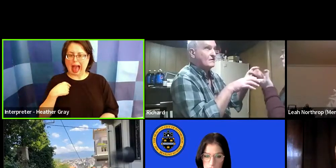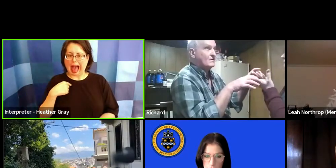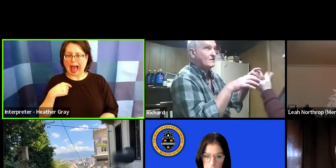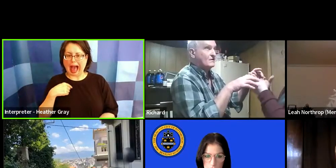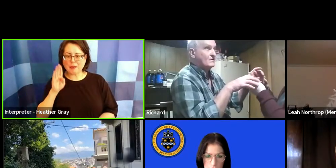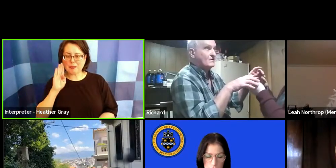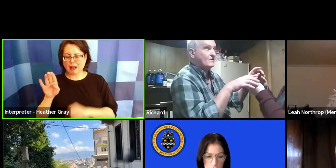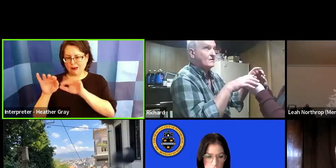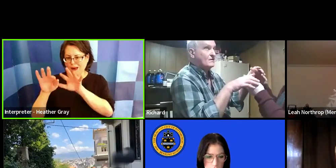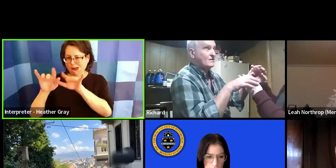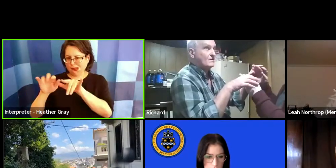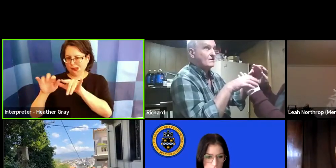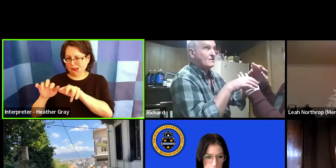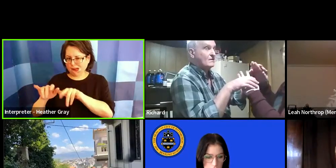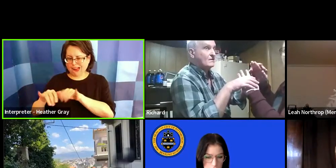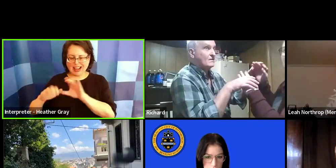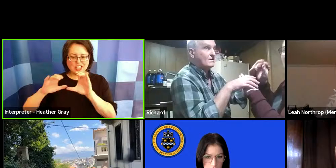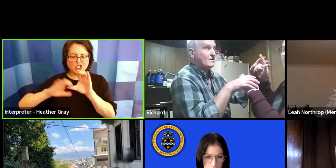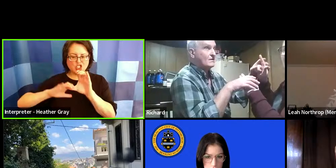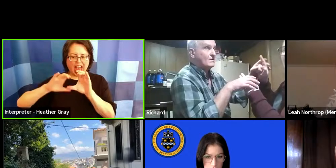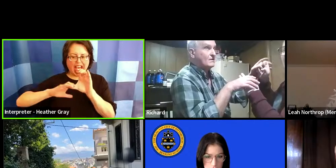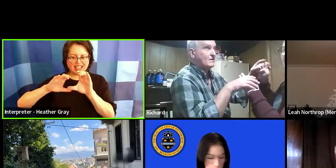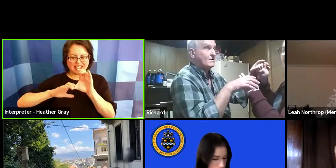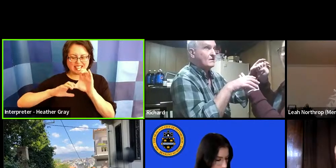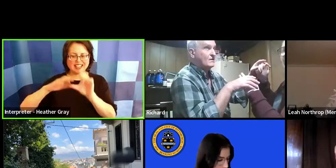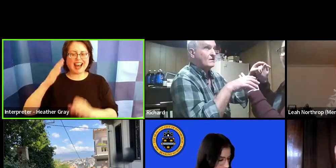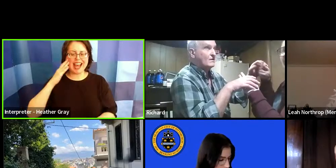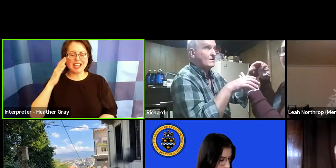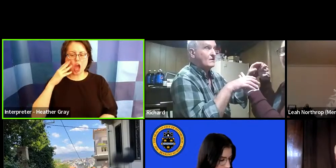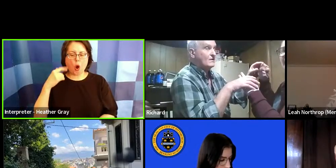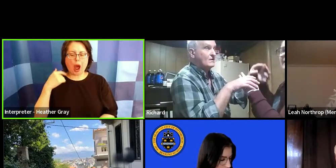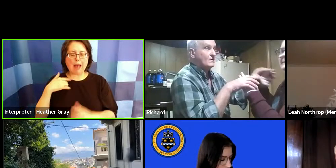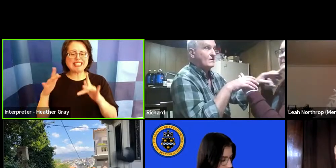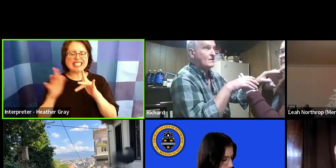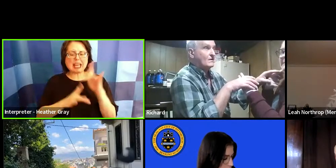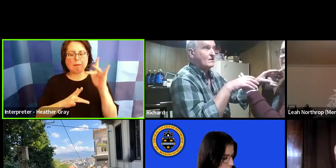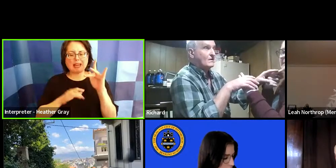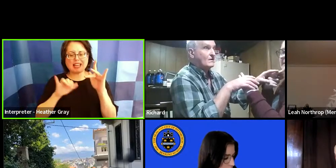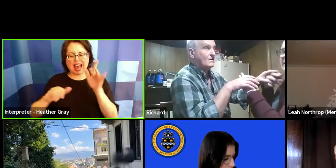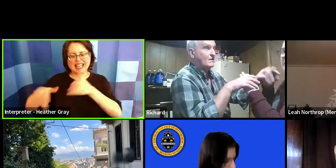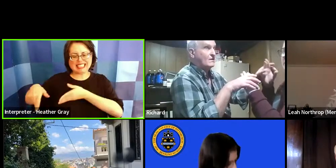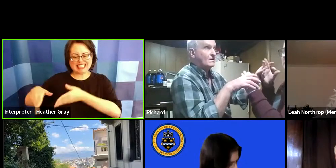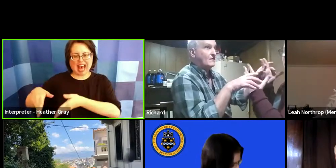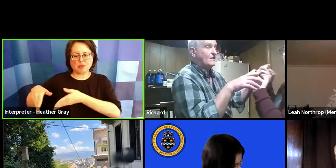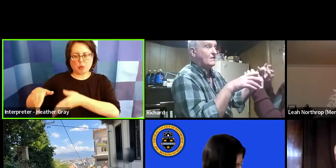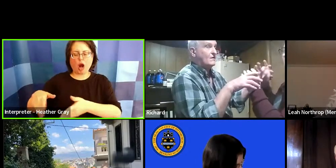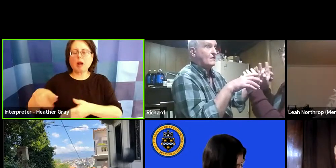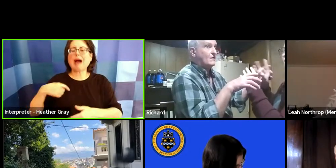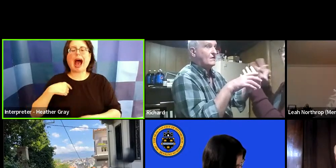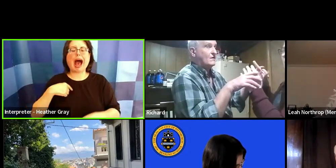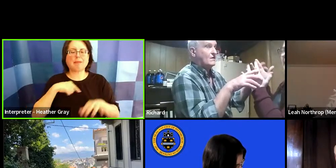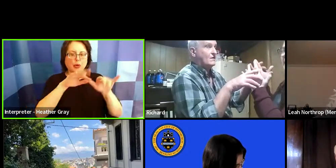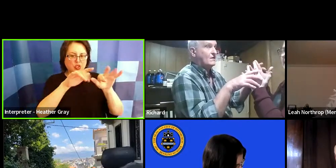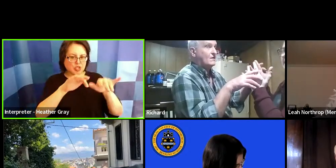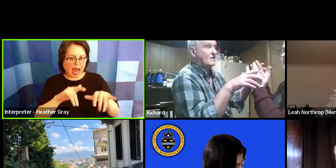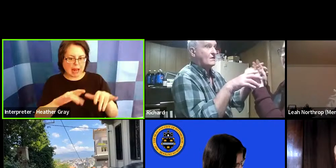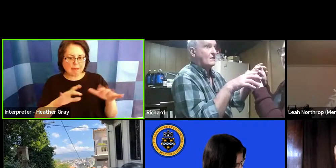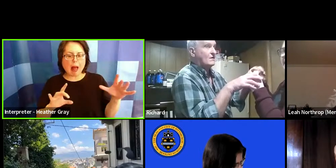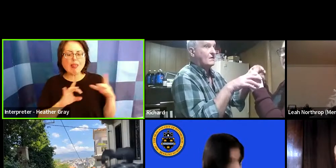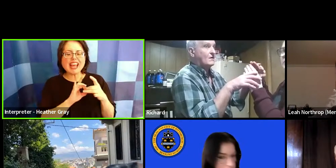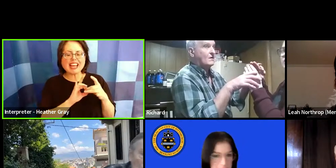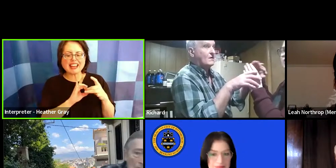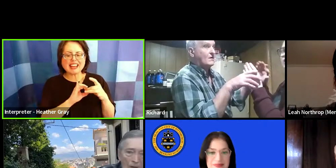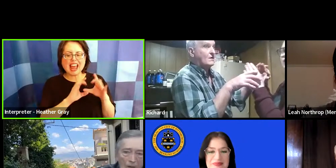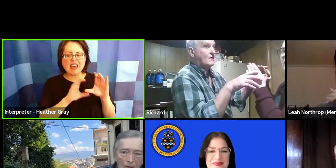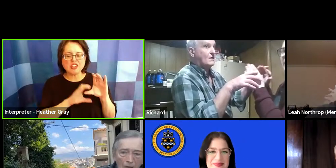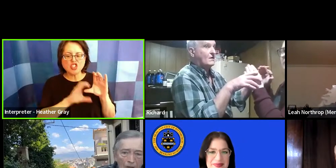chat. I know I'm skipping over, I think, the sidewalk update, if that's okay, but I'm just going to put a link in the chat. Of course, Hillary, now I